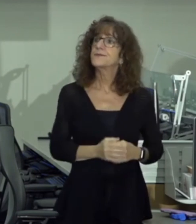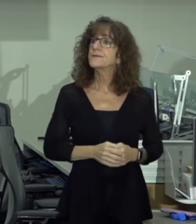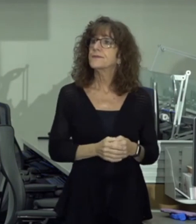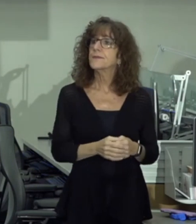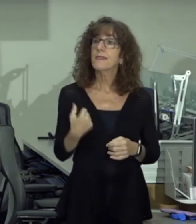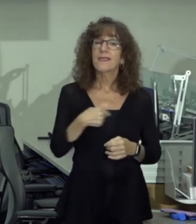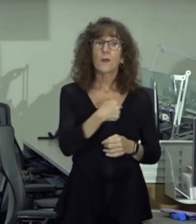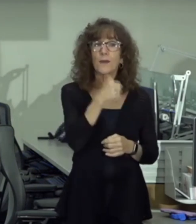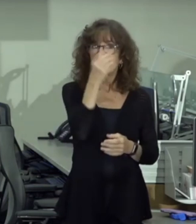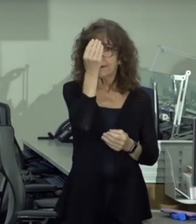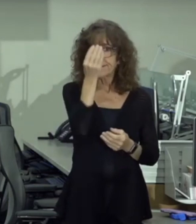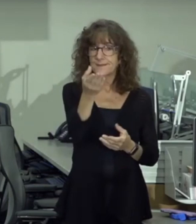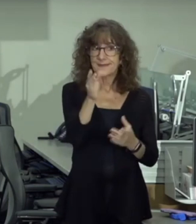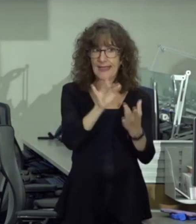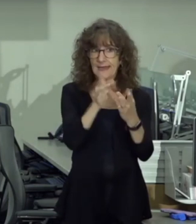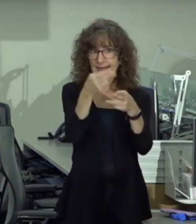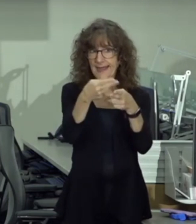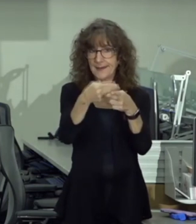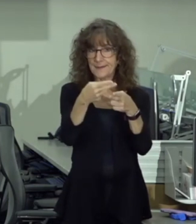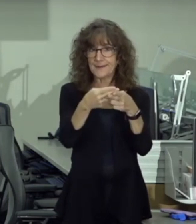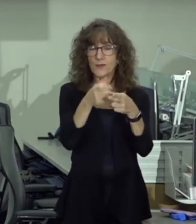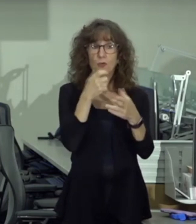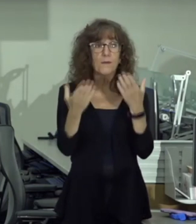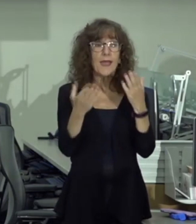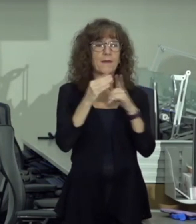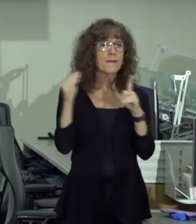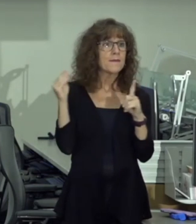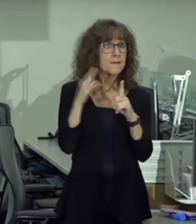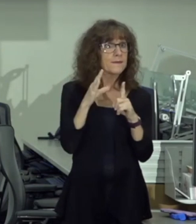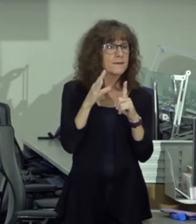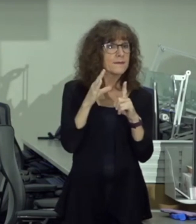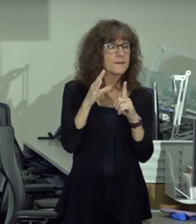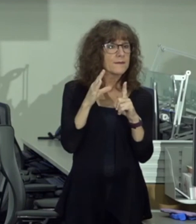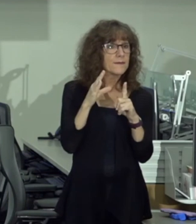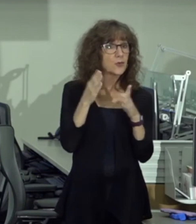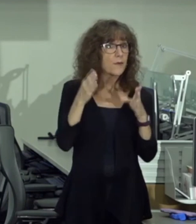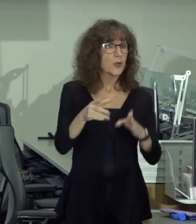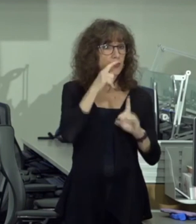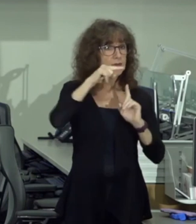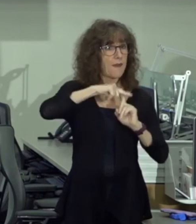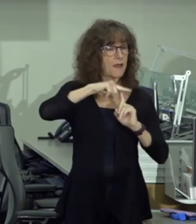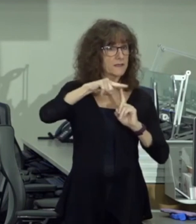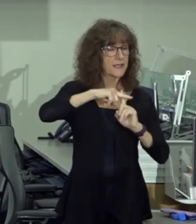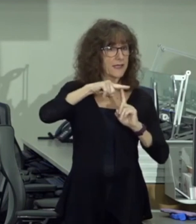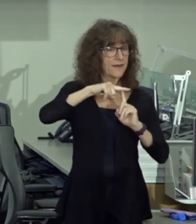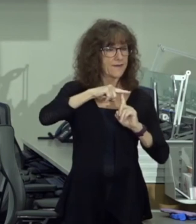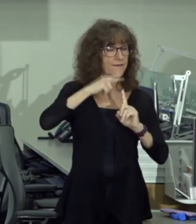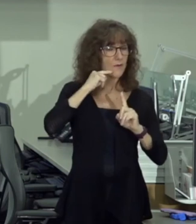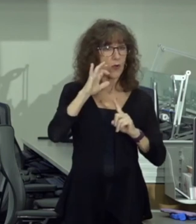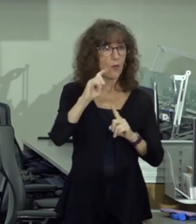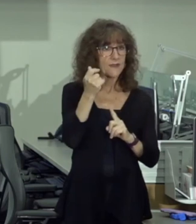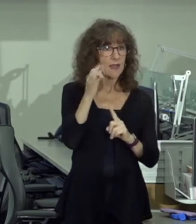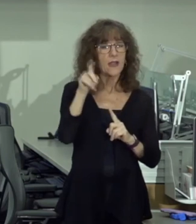do not disclose contacts who may have been exposed to a person who's positive for